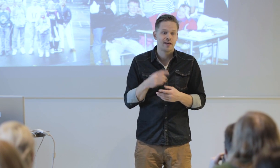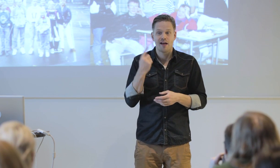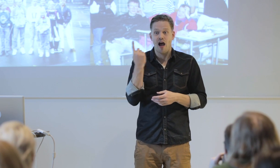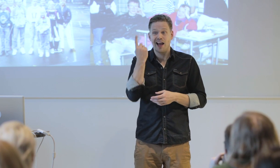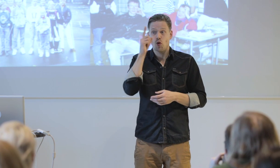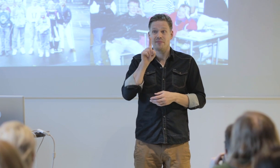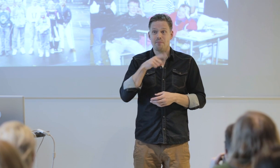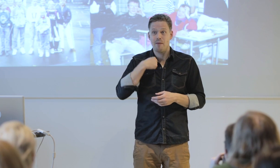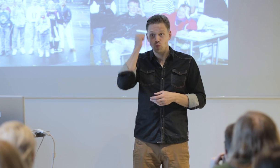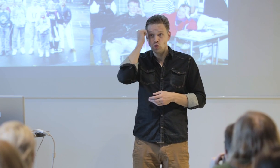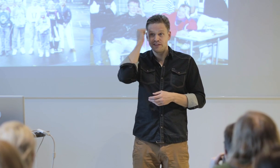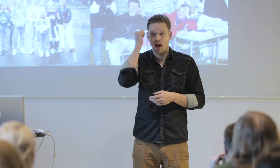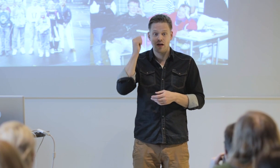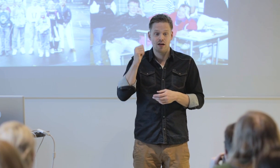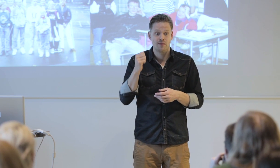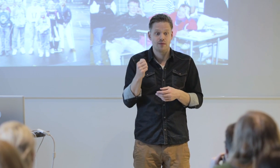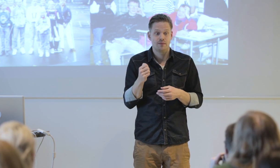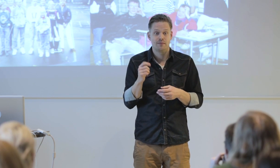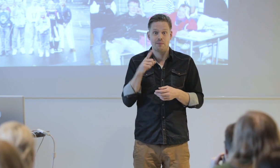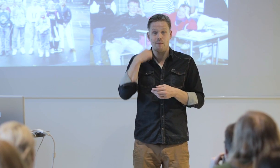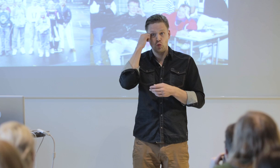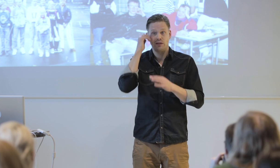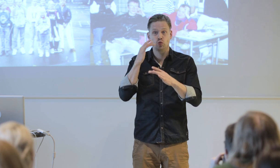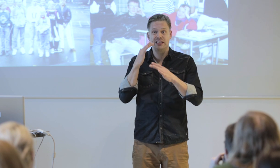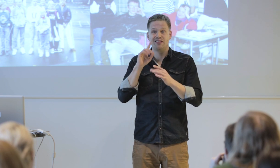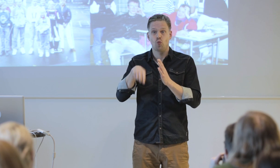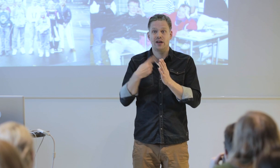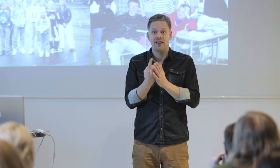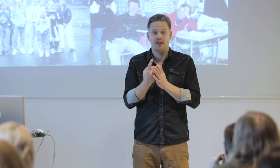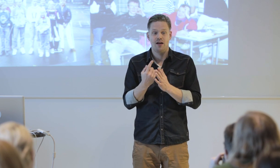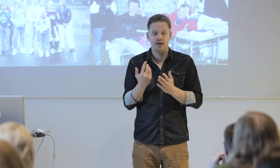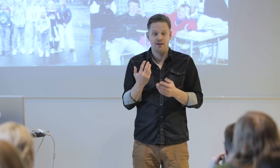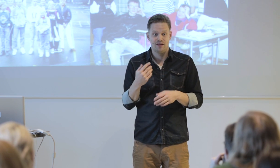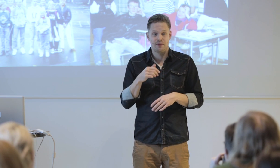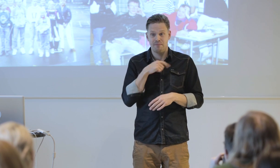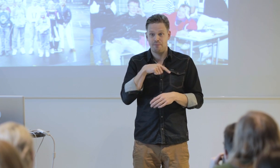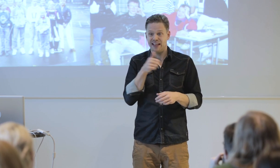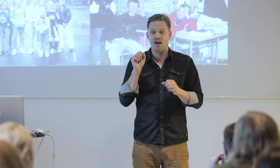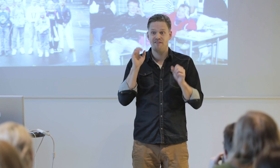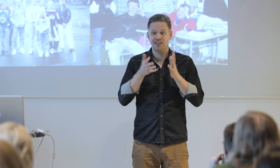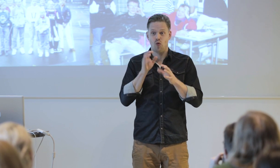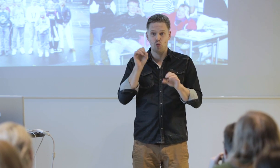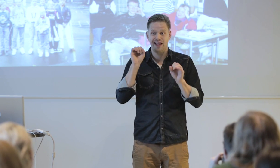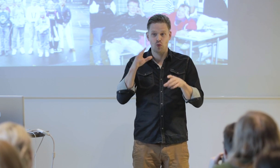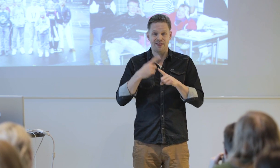you. The only thing that I can remember about music lessons, we had to